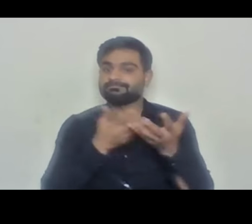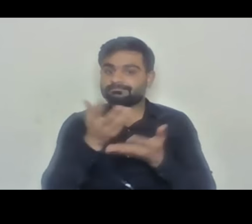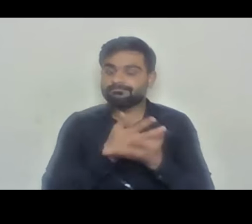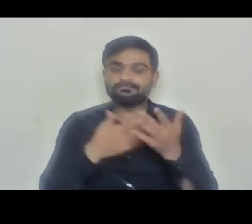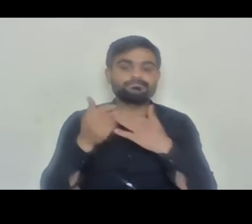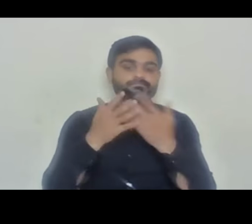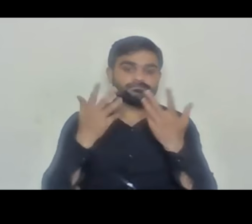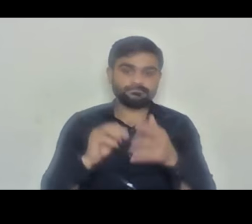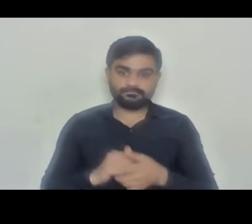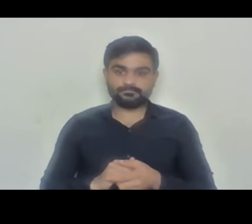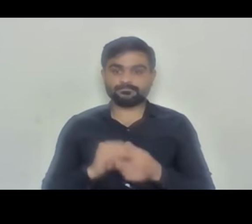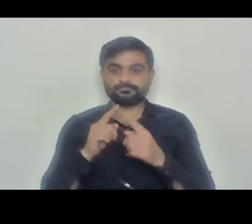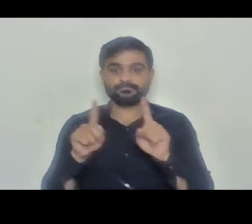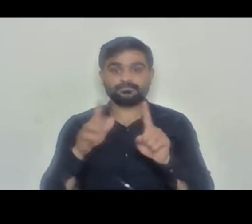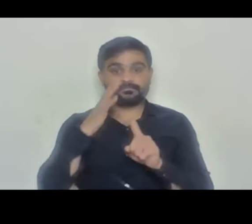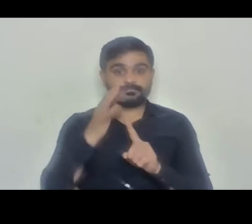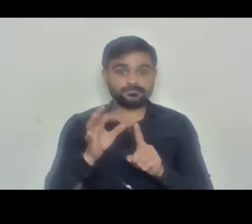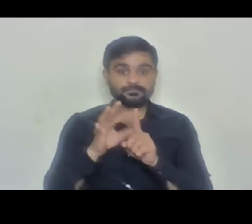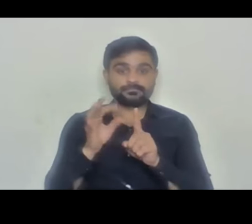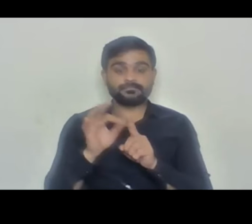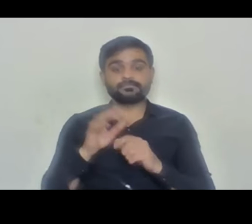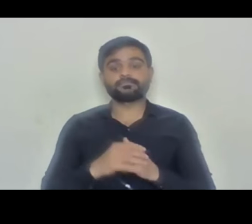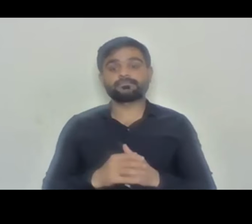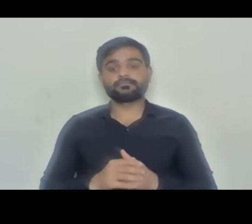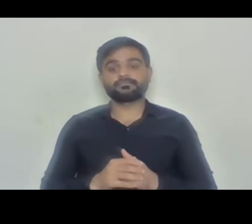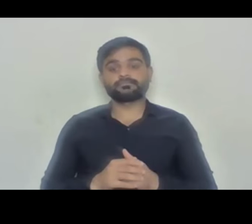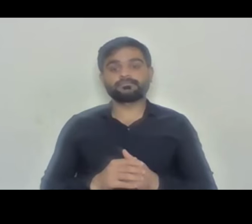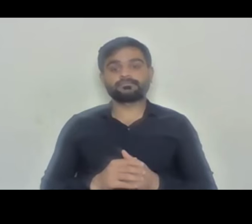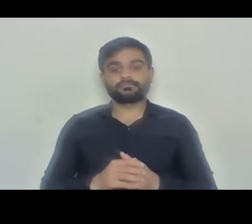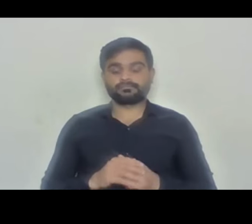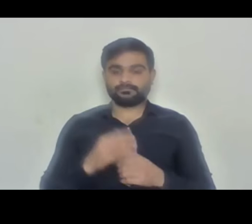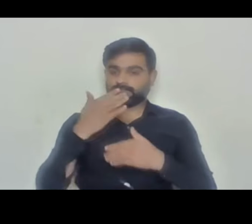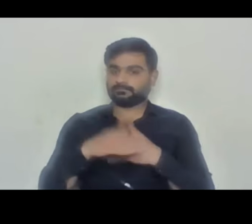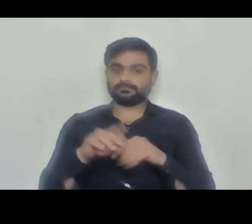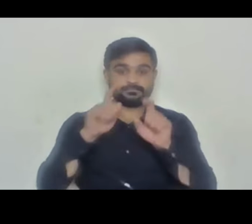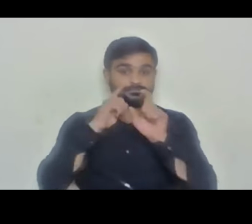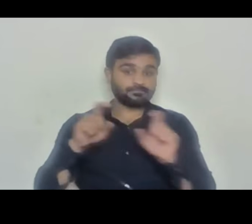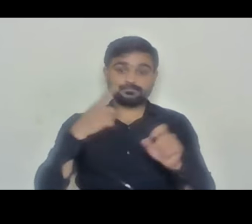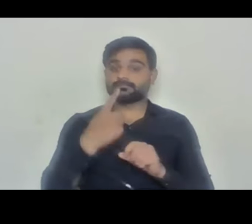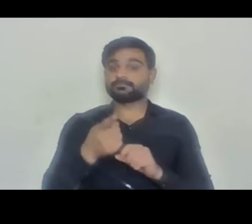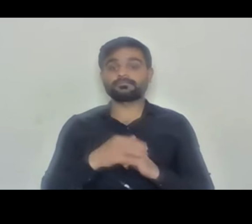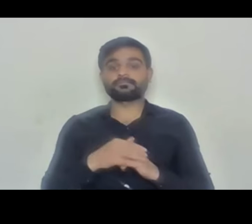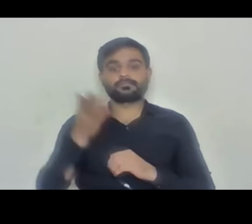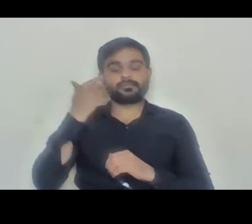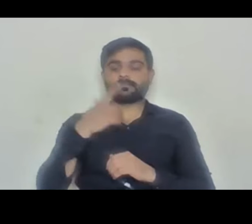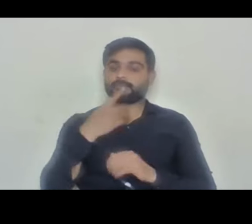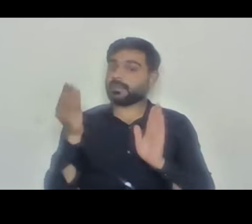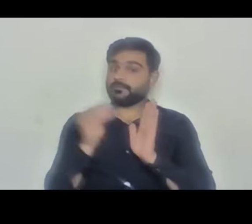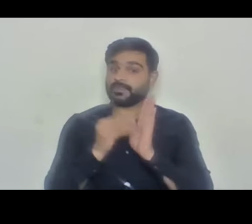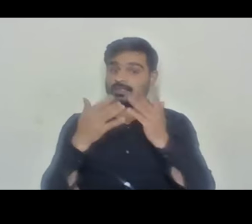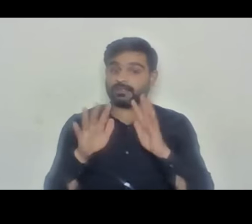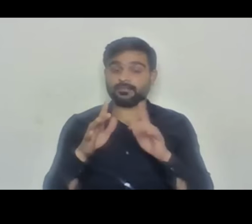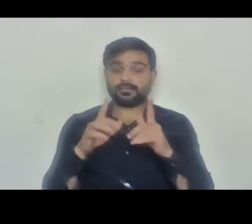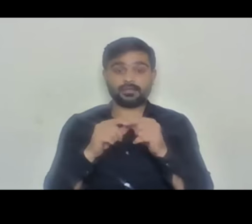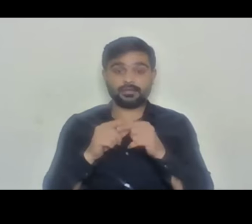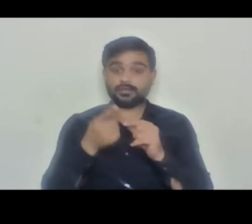whatever. But it's important to actually state it out clearly. And as I already mentioned, data